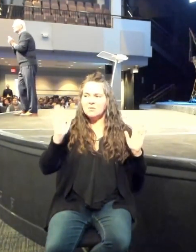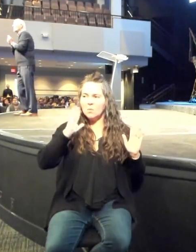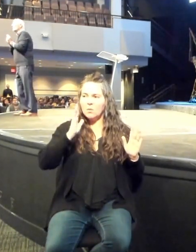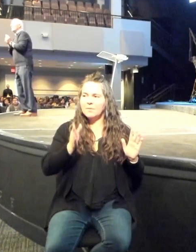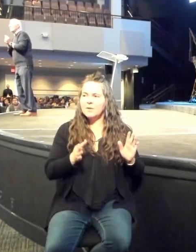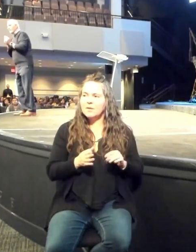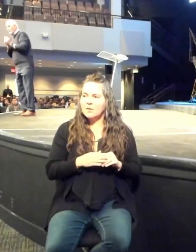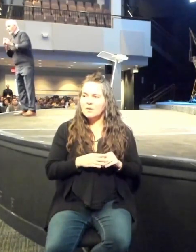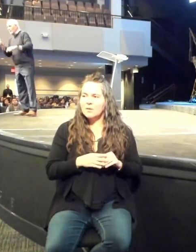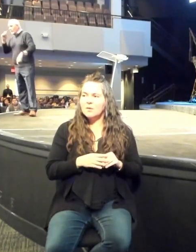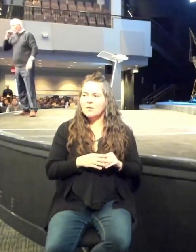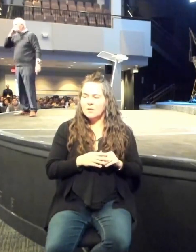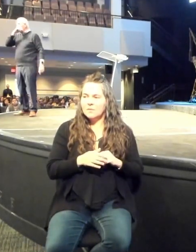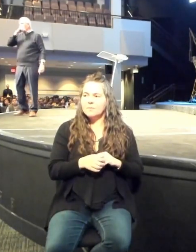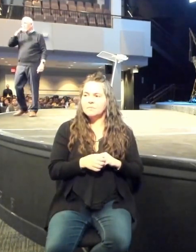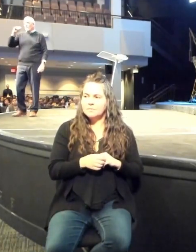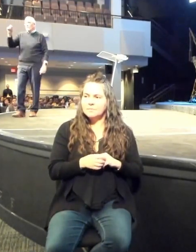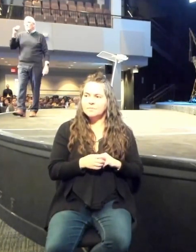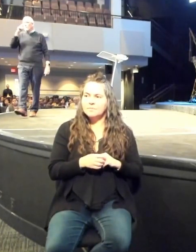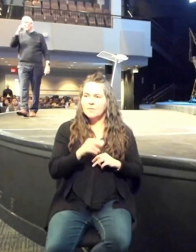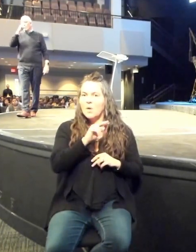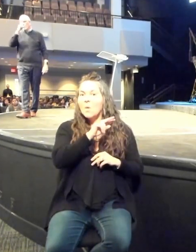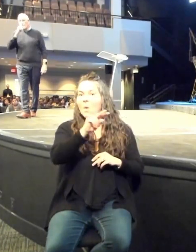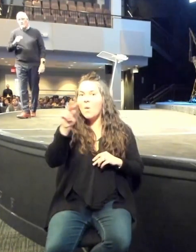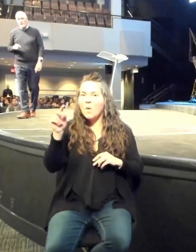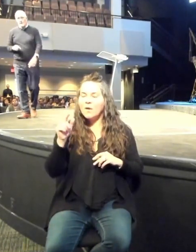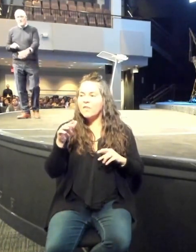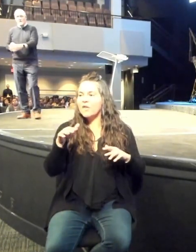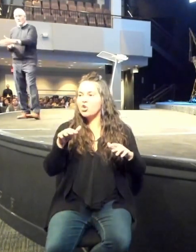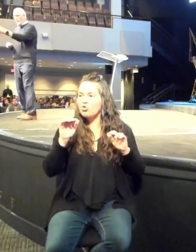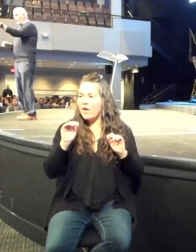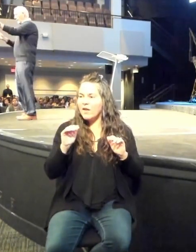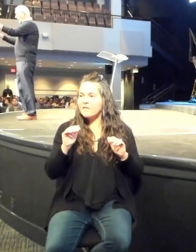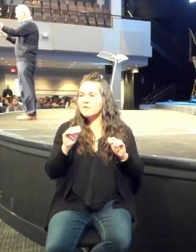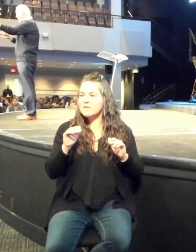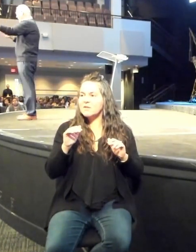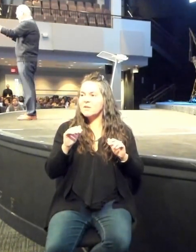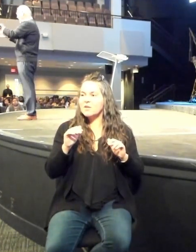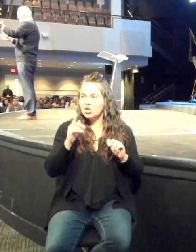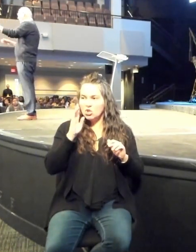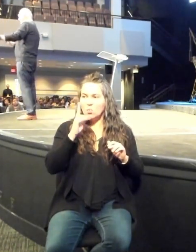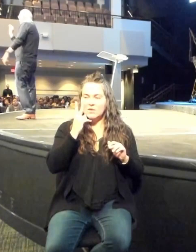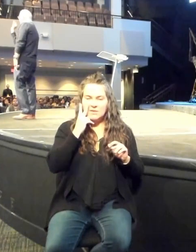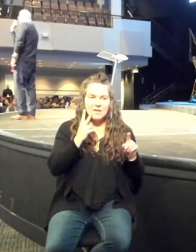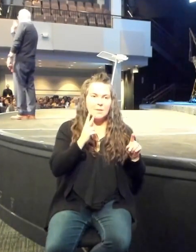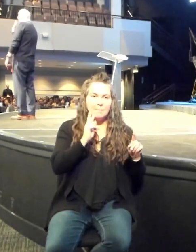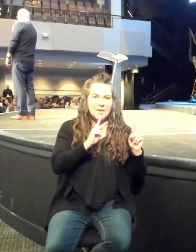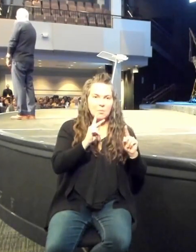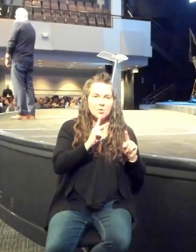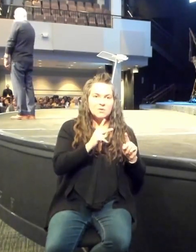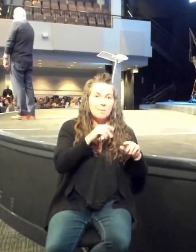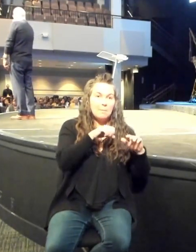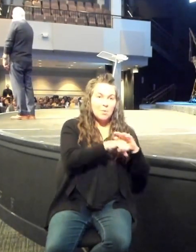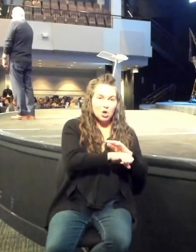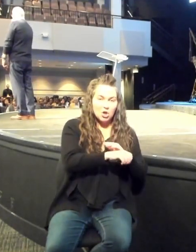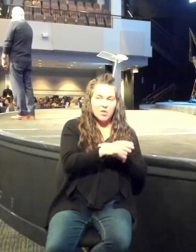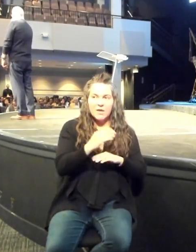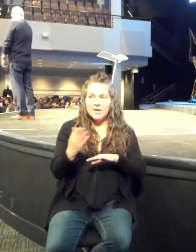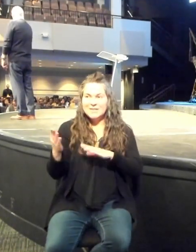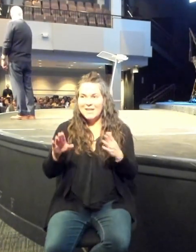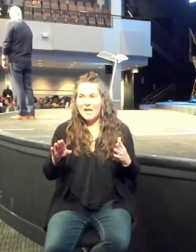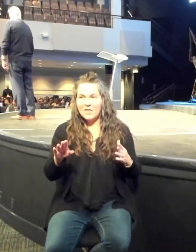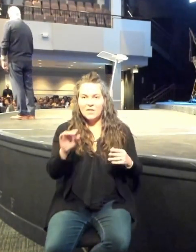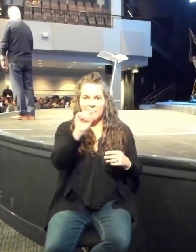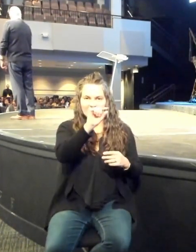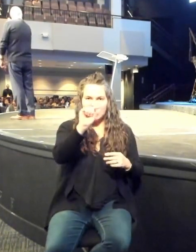Go to the graveyard, go to the cemetery. You're going to see birth, death, and a dash in between.